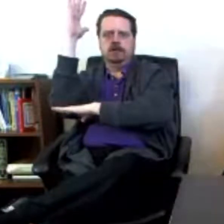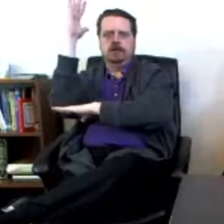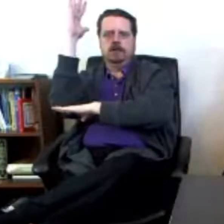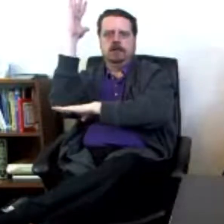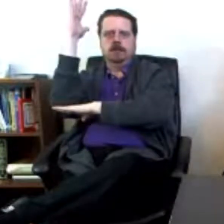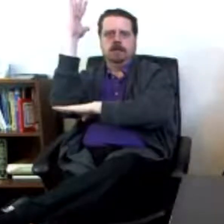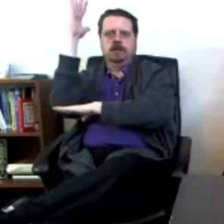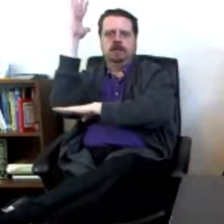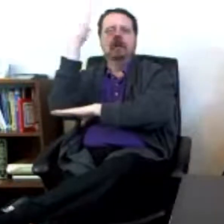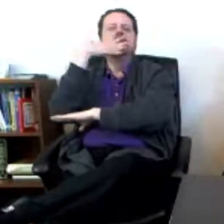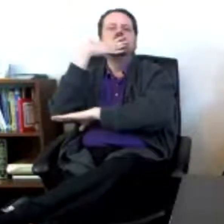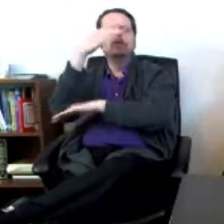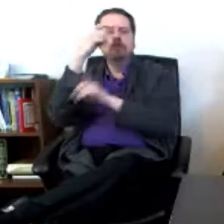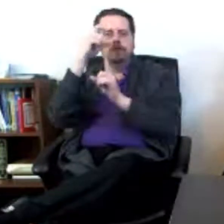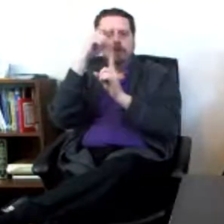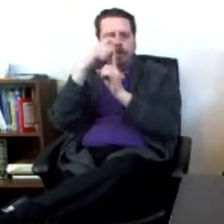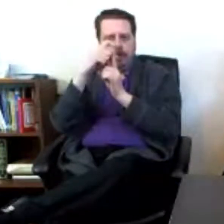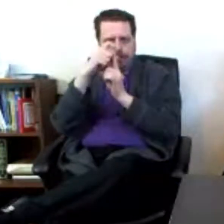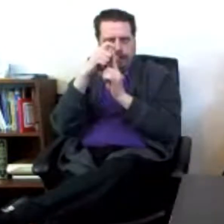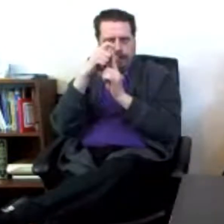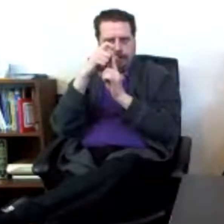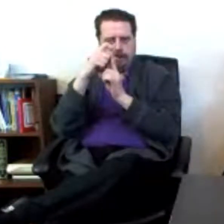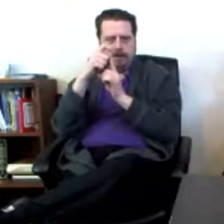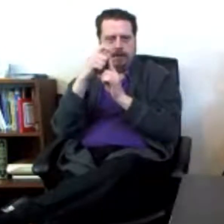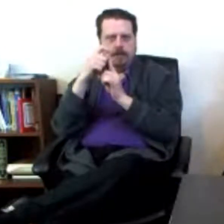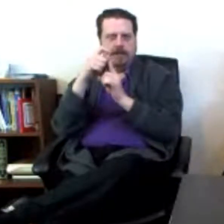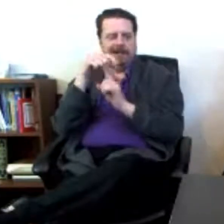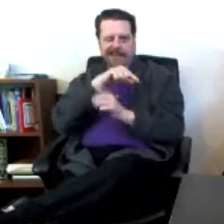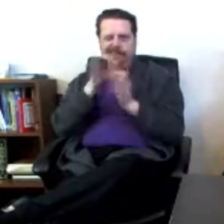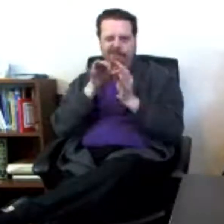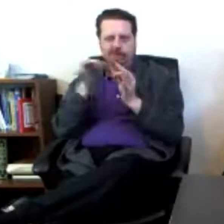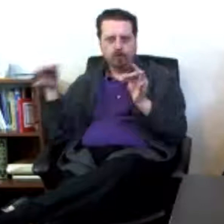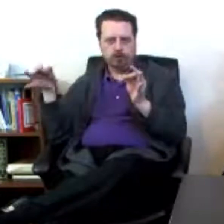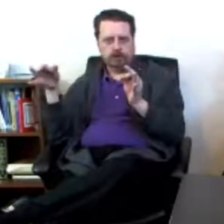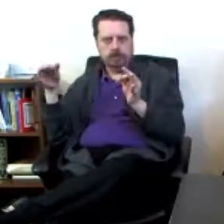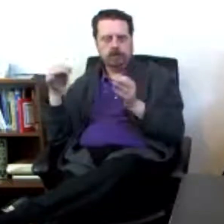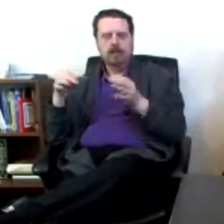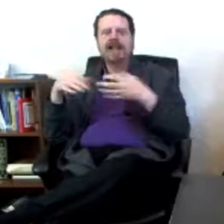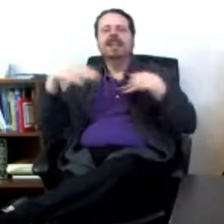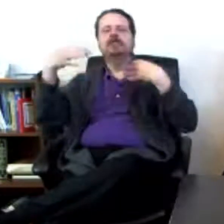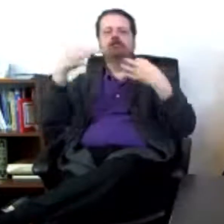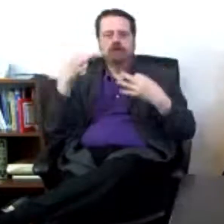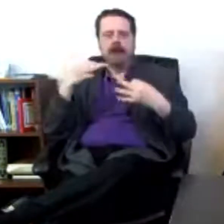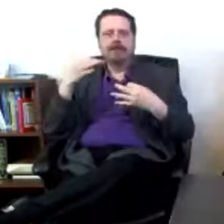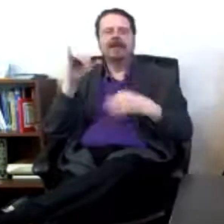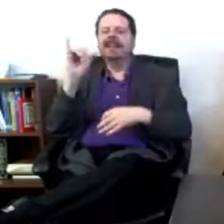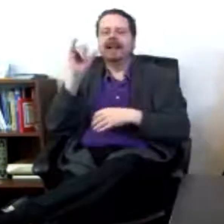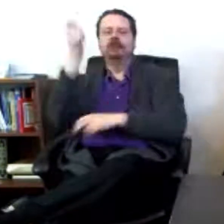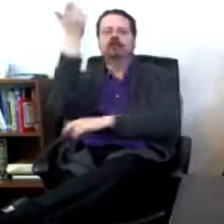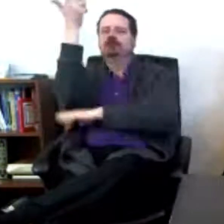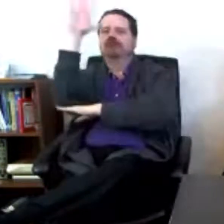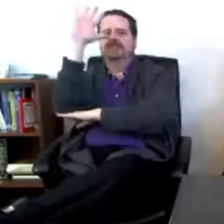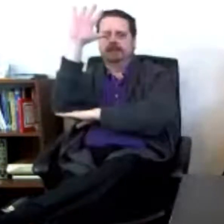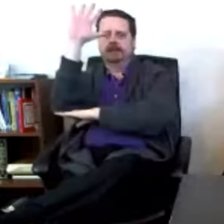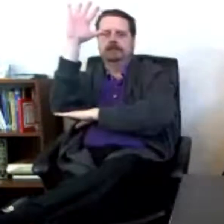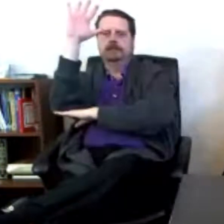So the good word in this verse is described like a good tree.